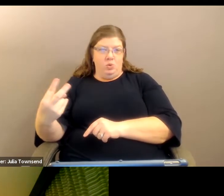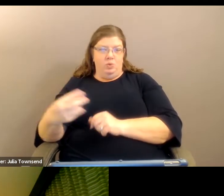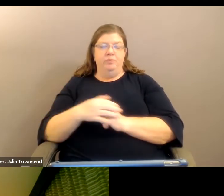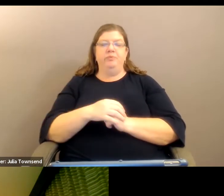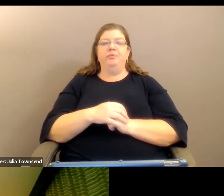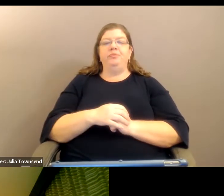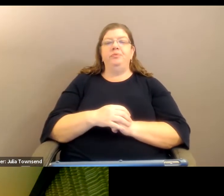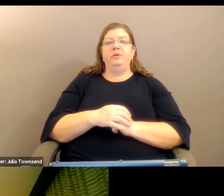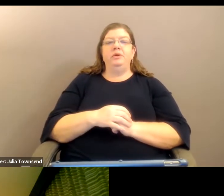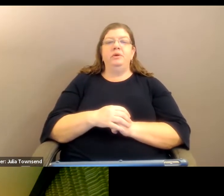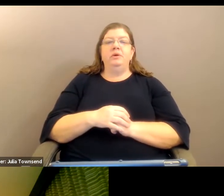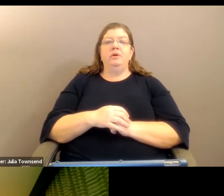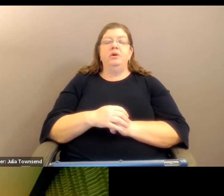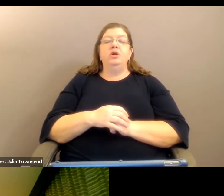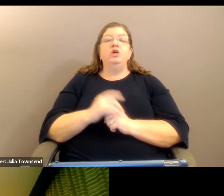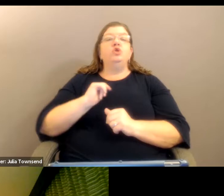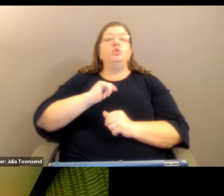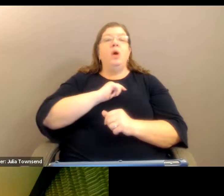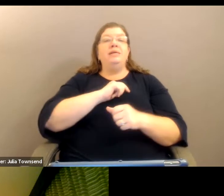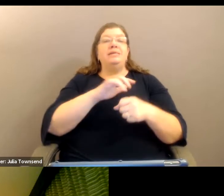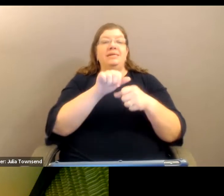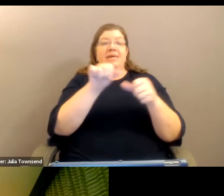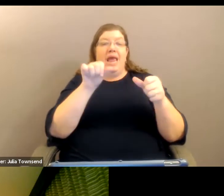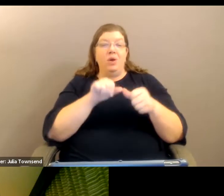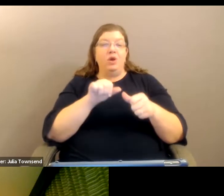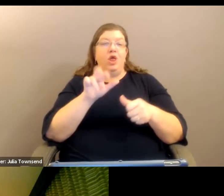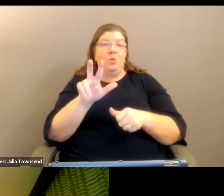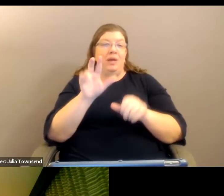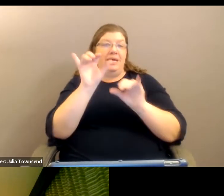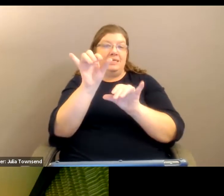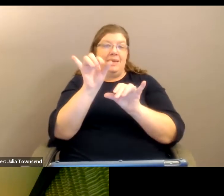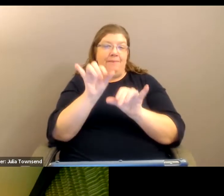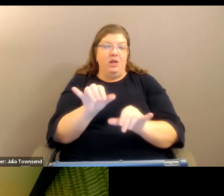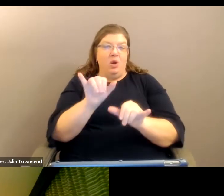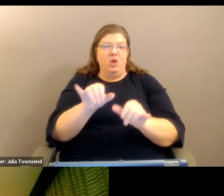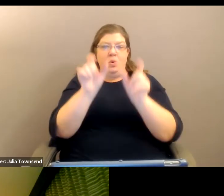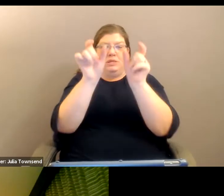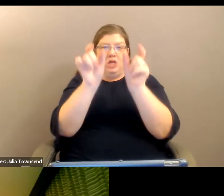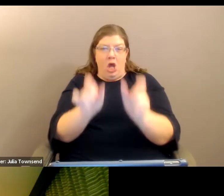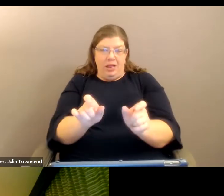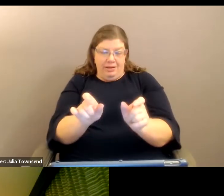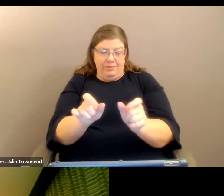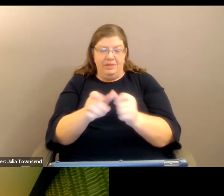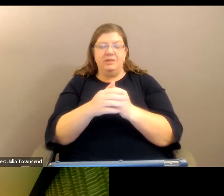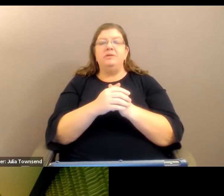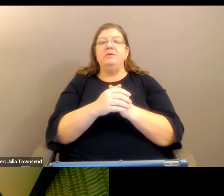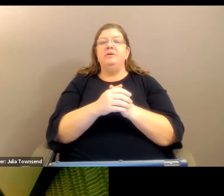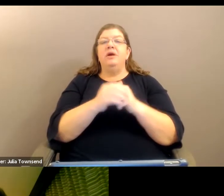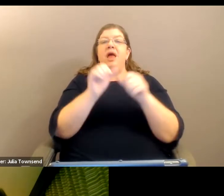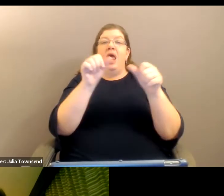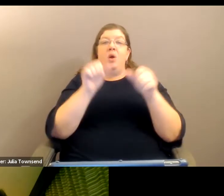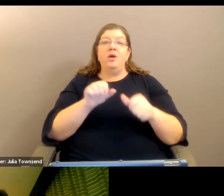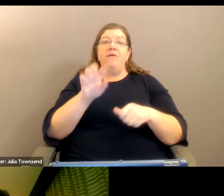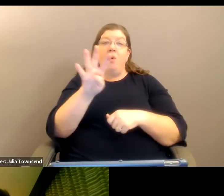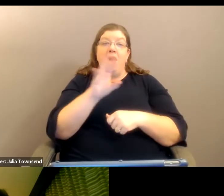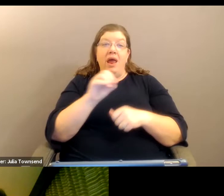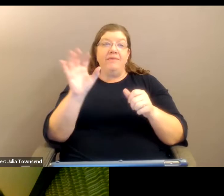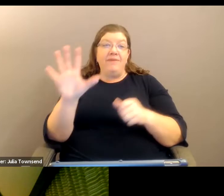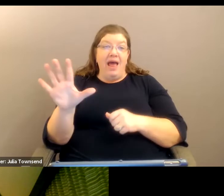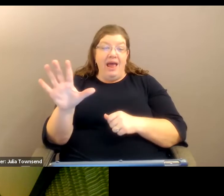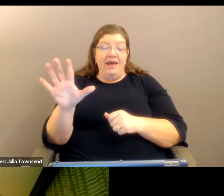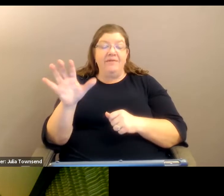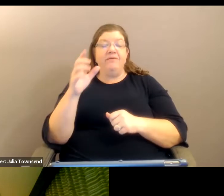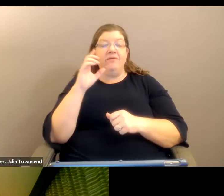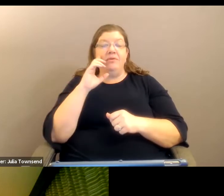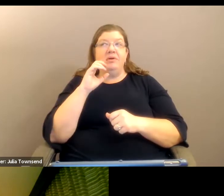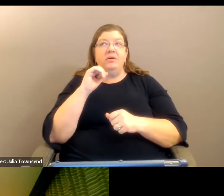Trustee area number 3 is pretty similar in both of these comps. And then for areas 4 and 5, which is the Isla